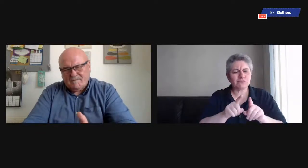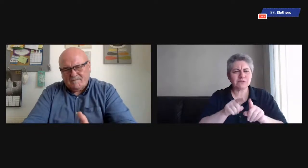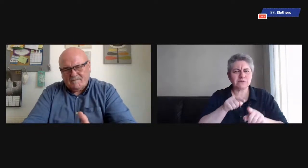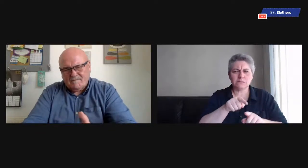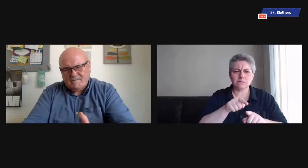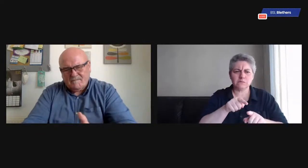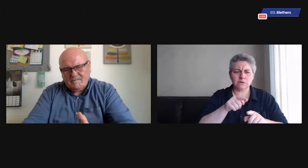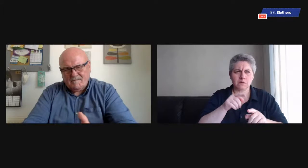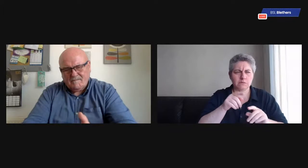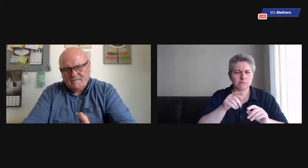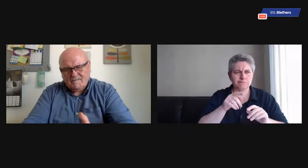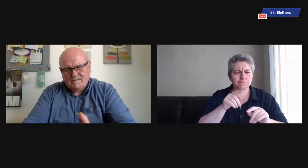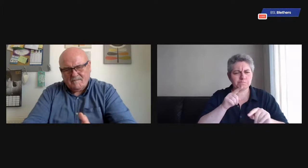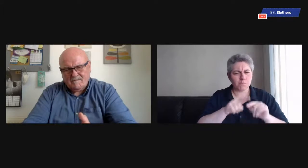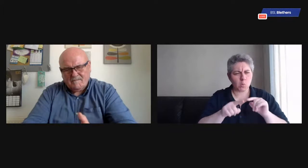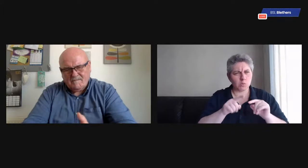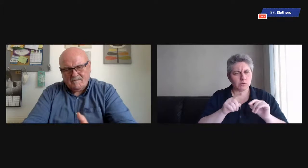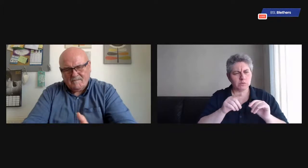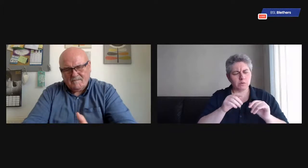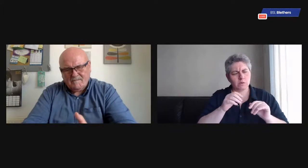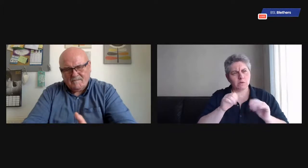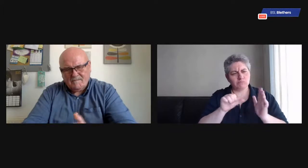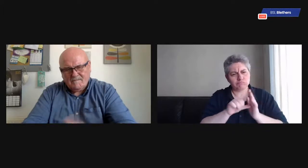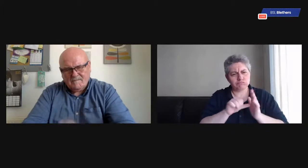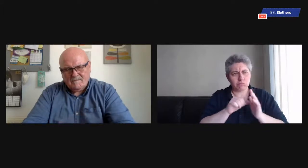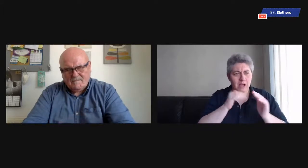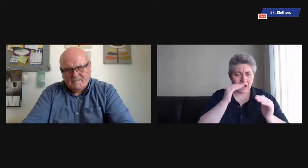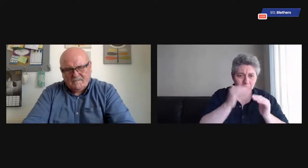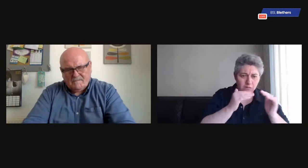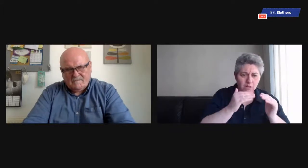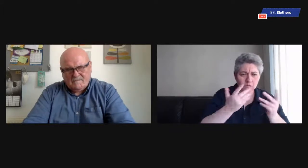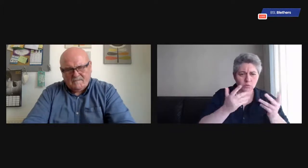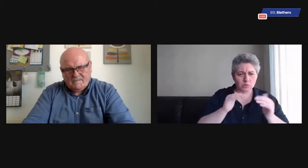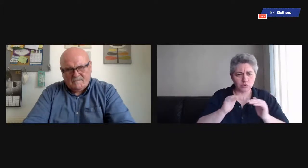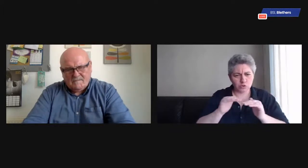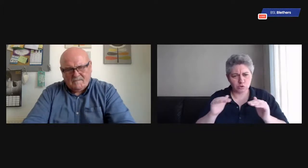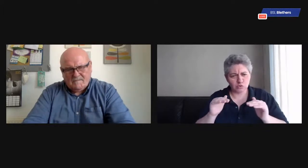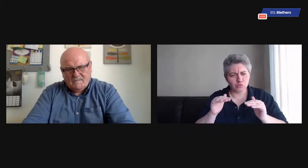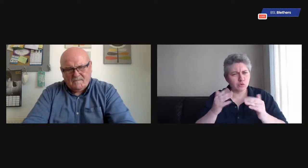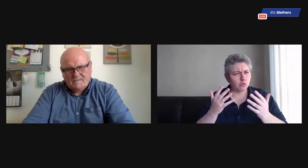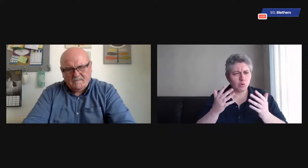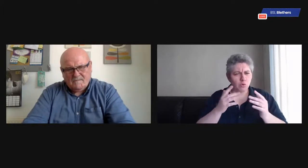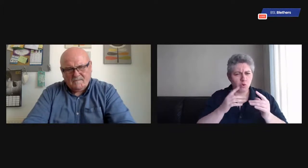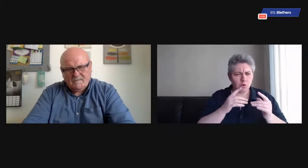had their experience using a deaf intermediary,